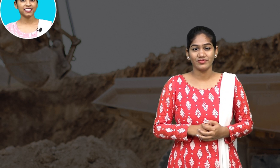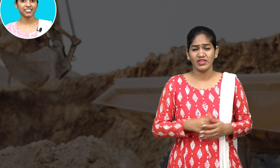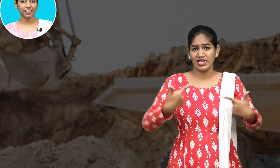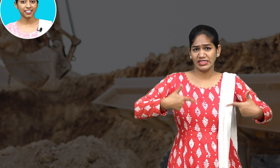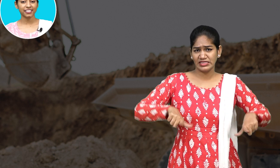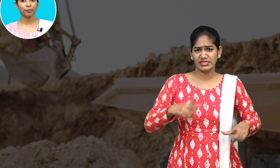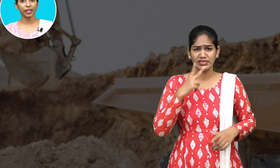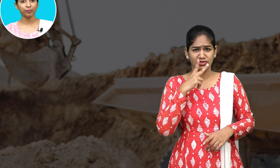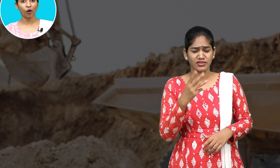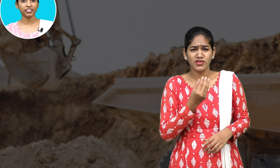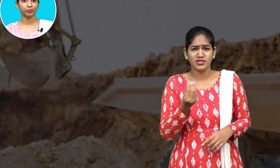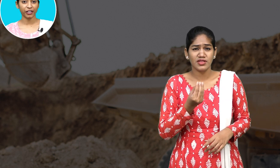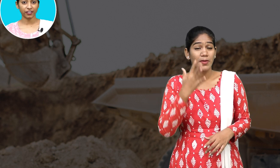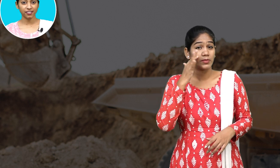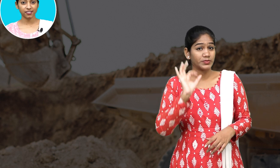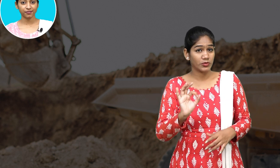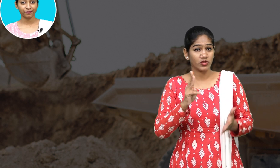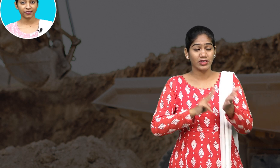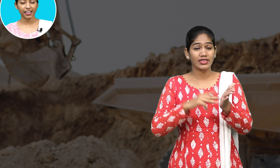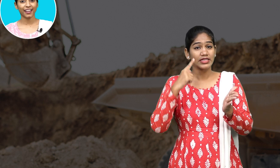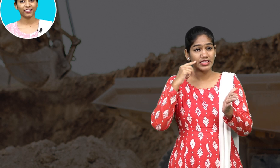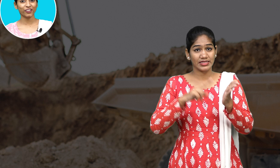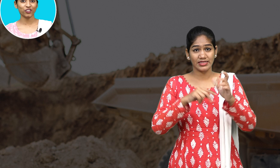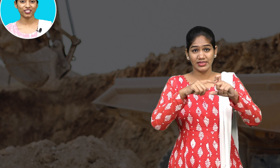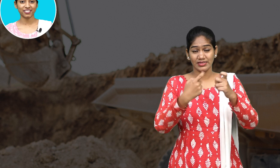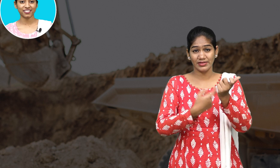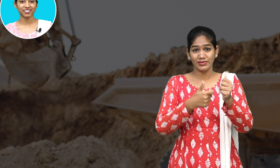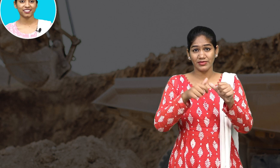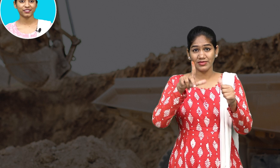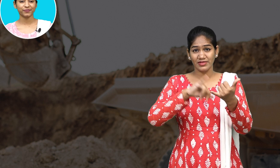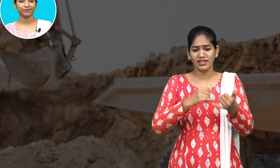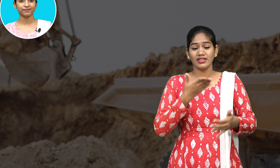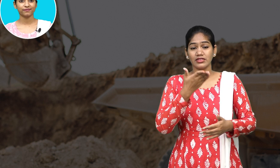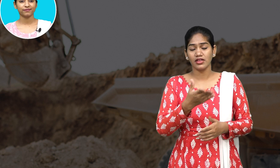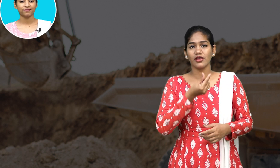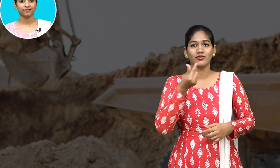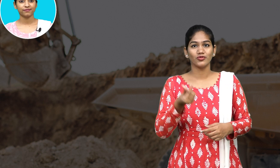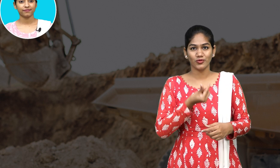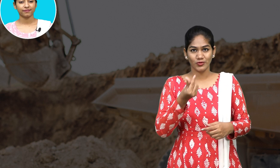Let us see some important minerals and their uses.